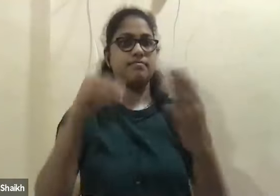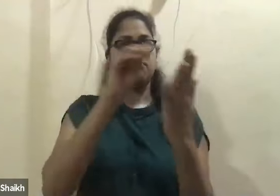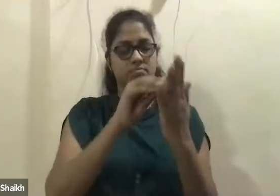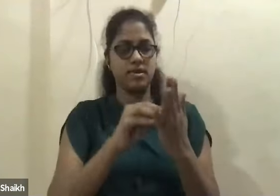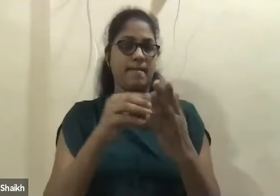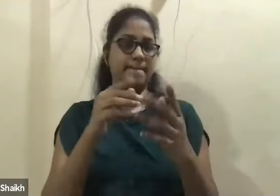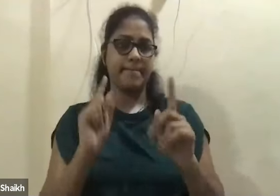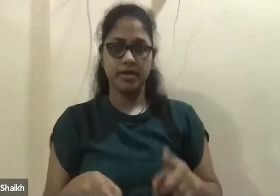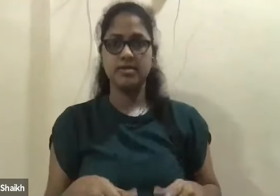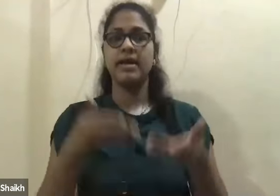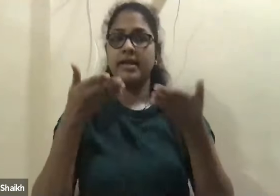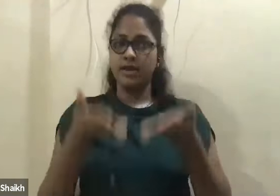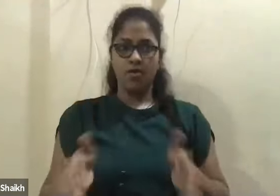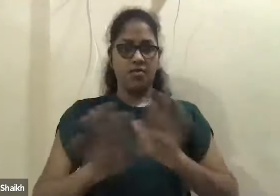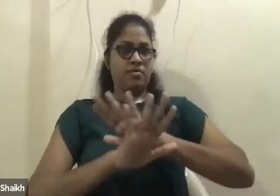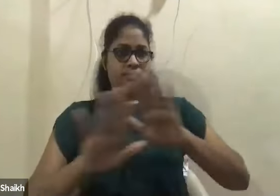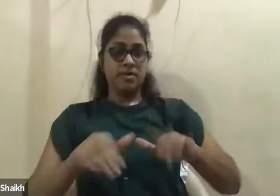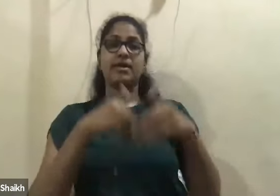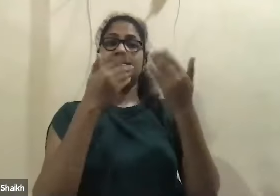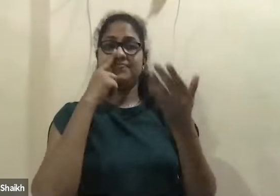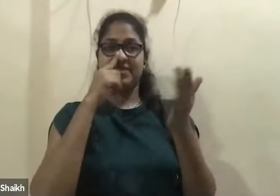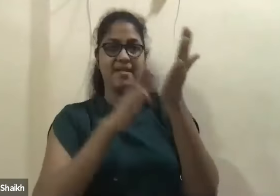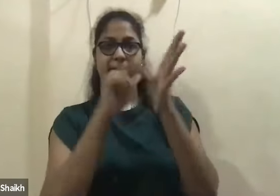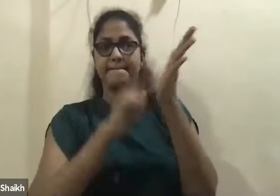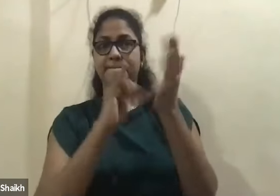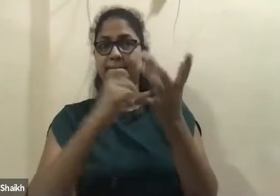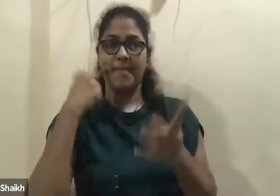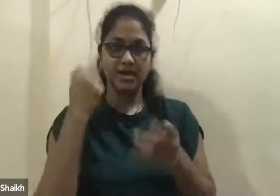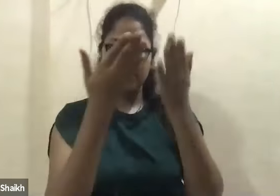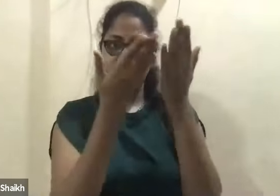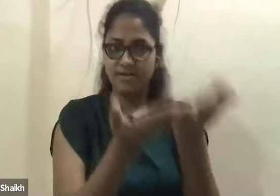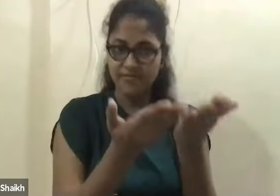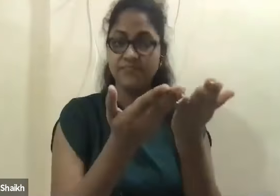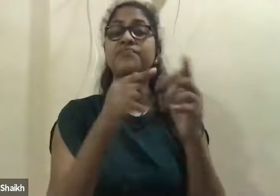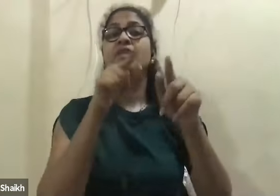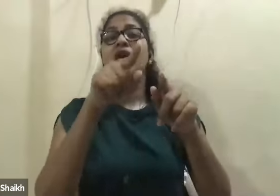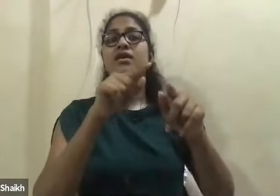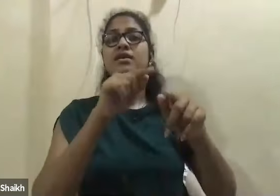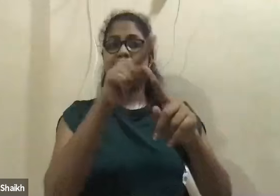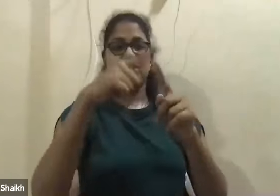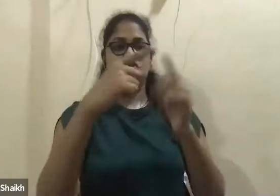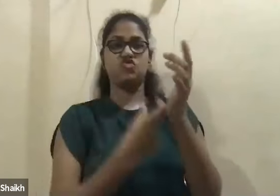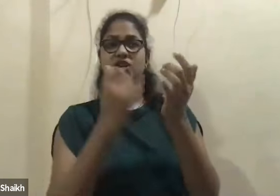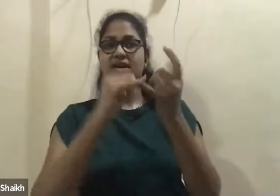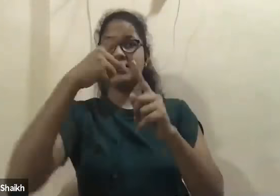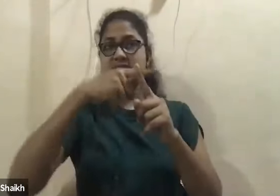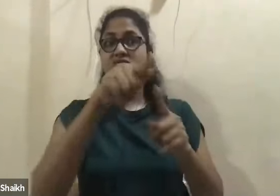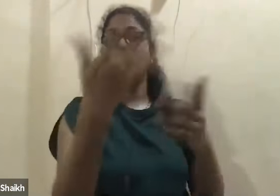Okay, Mansi, over to you. Can you share your experience of forming a trust for Yash, your son? Yes.